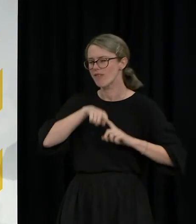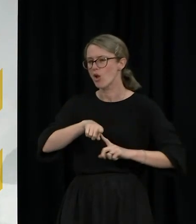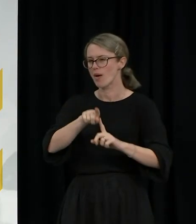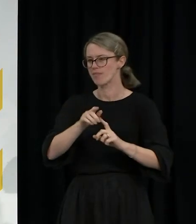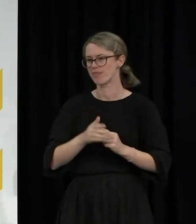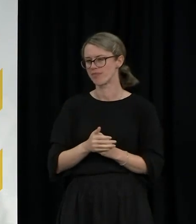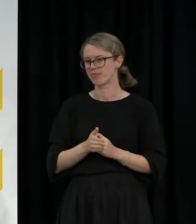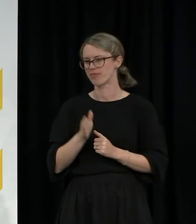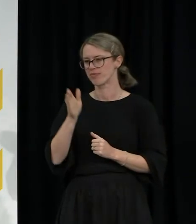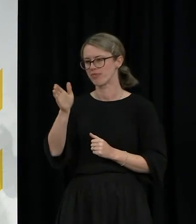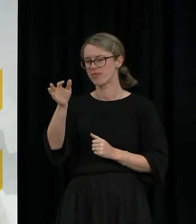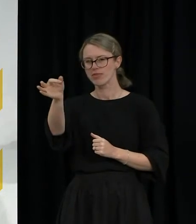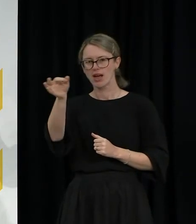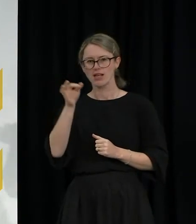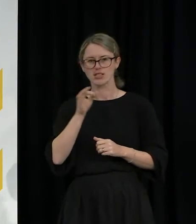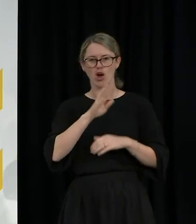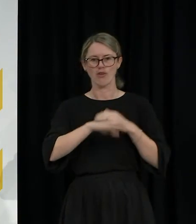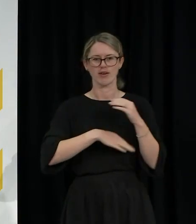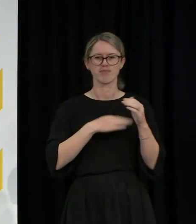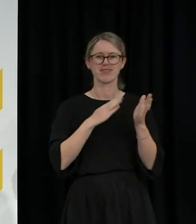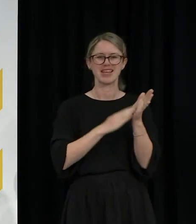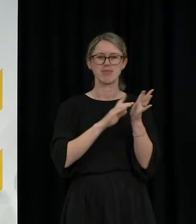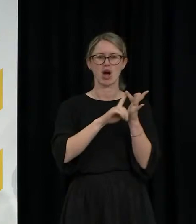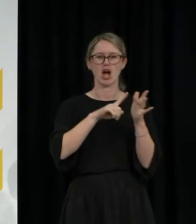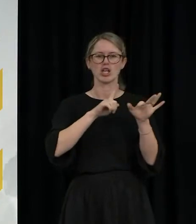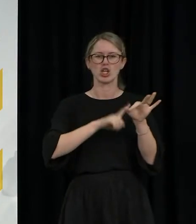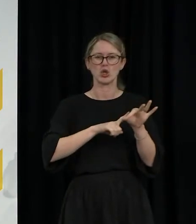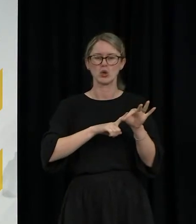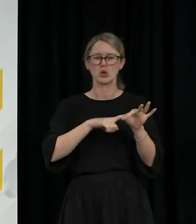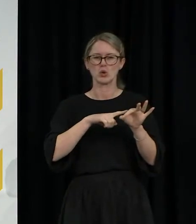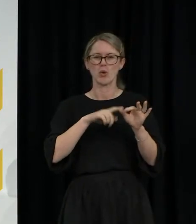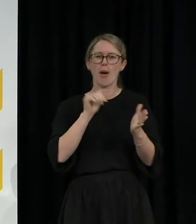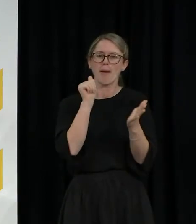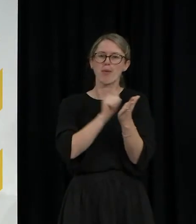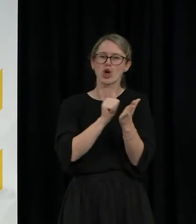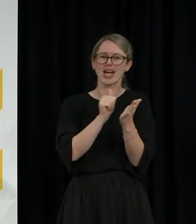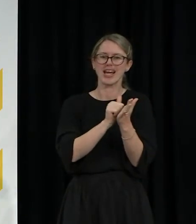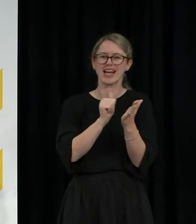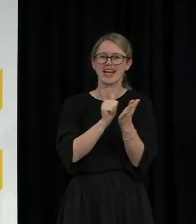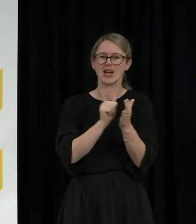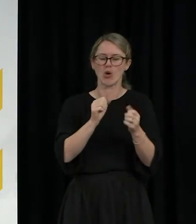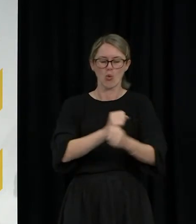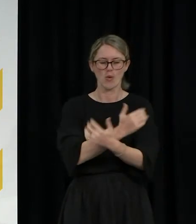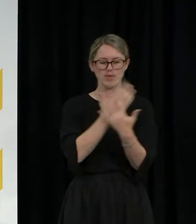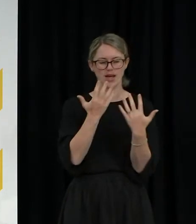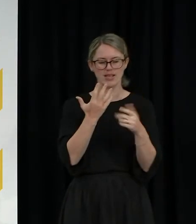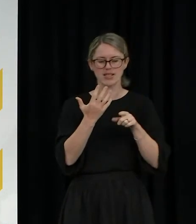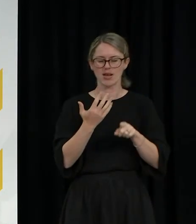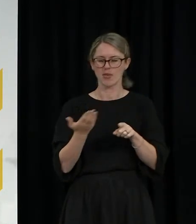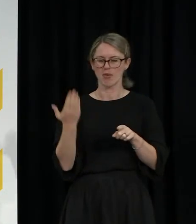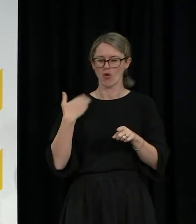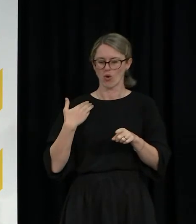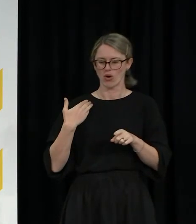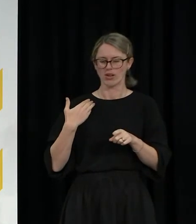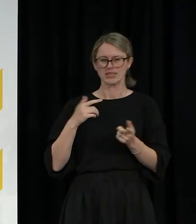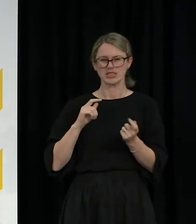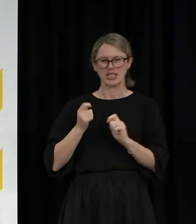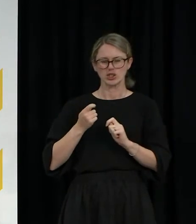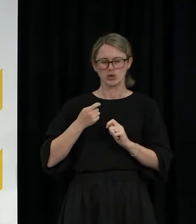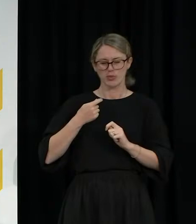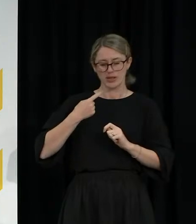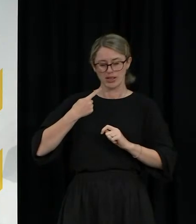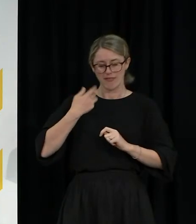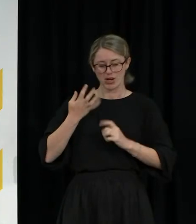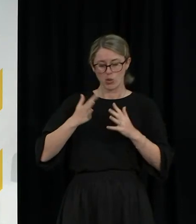on the MIQ lobby, when it was announced it was indicated room releases would be fortnightly. Recently they're weekly. What's changed? Has it got more capacity on board?